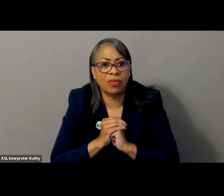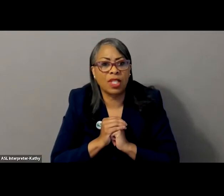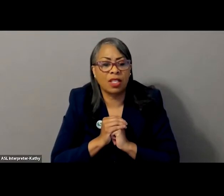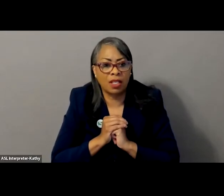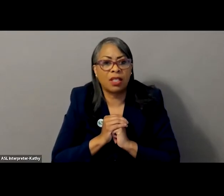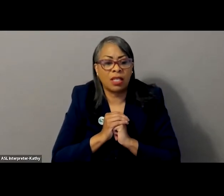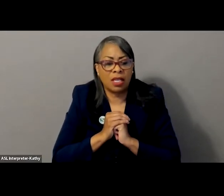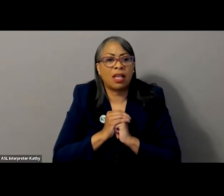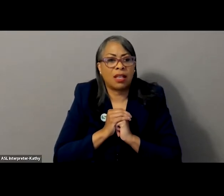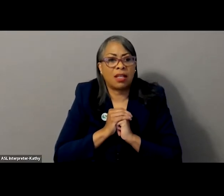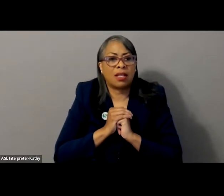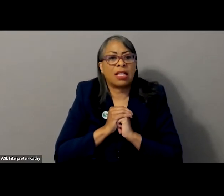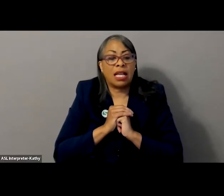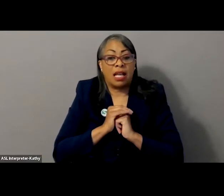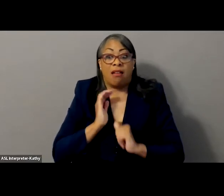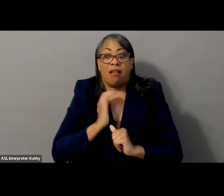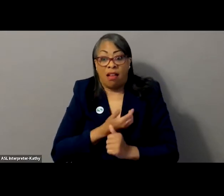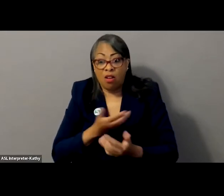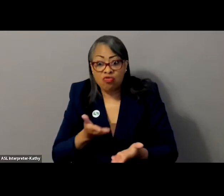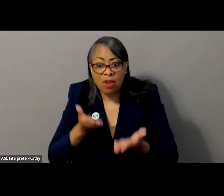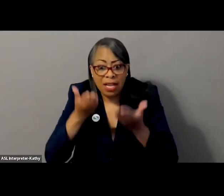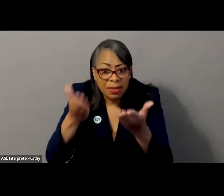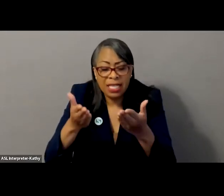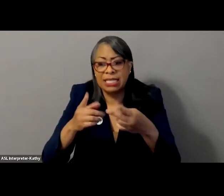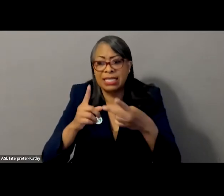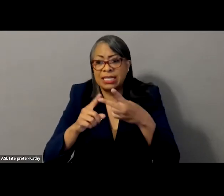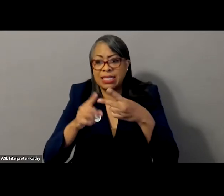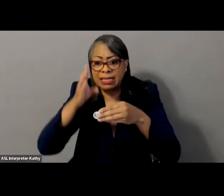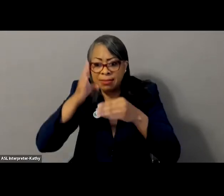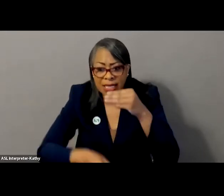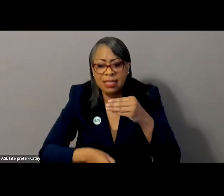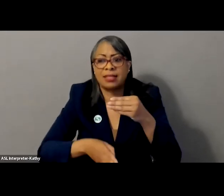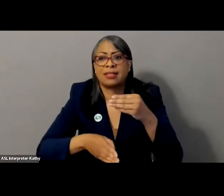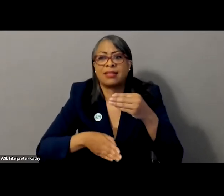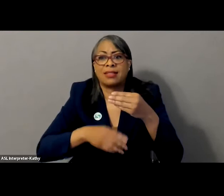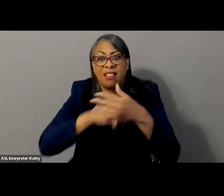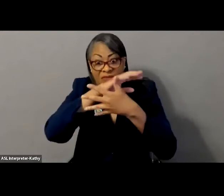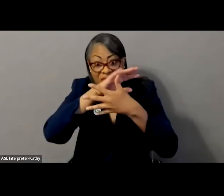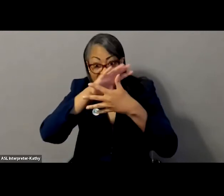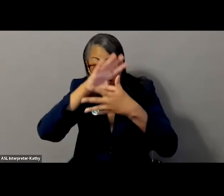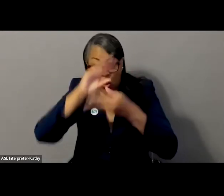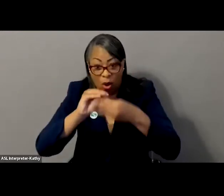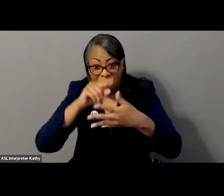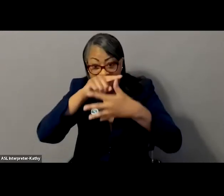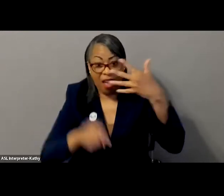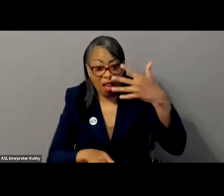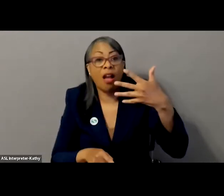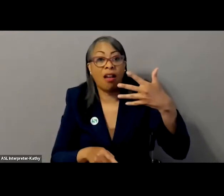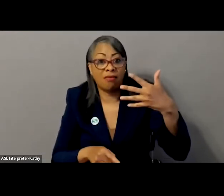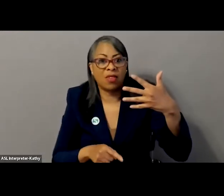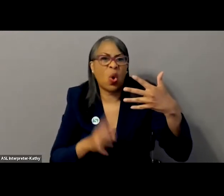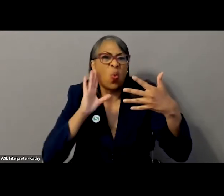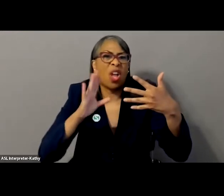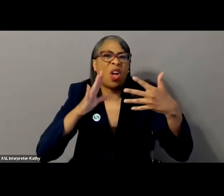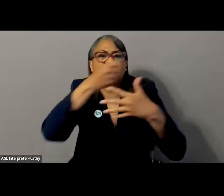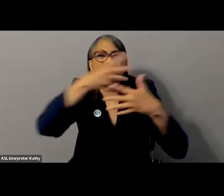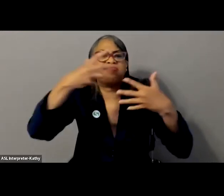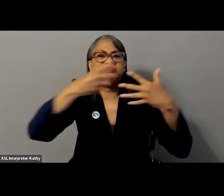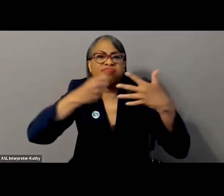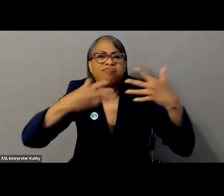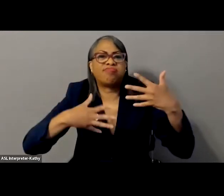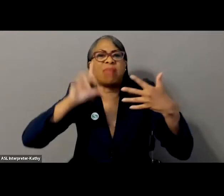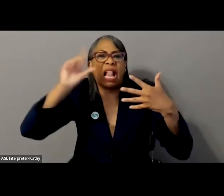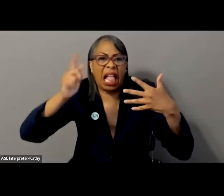embodied our recommendations and conclusions into 5 conclusions and 15 recommendations, which we'll say a little bit more about later. But